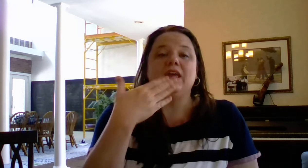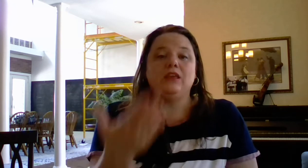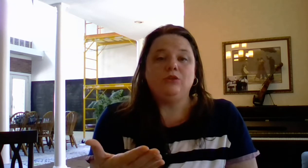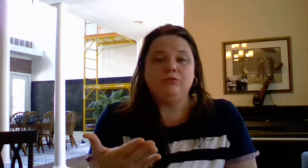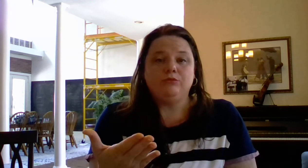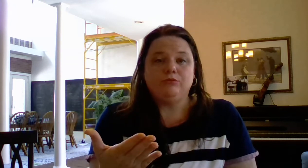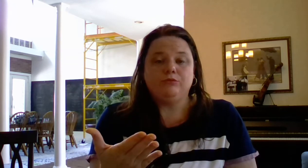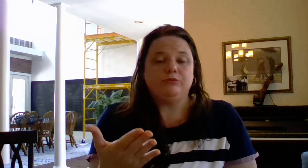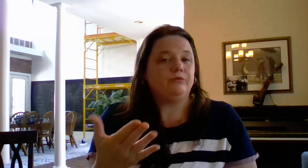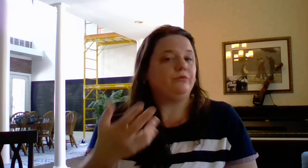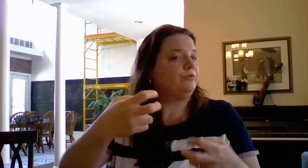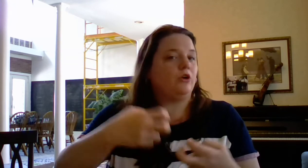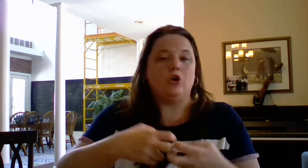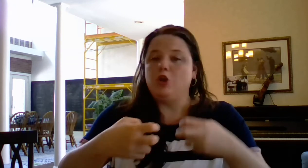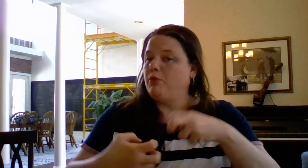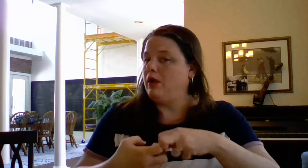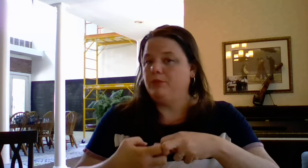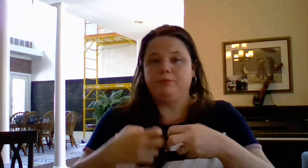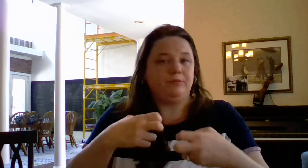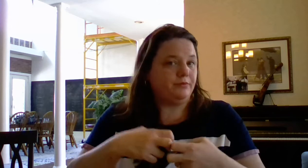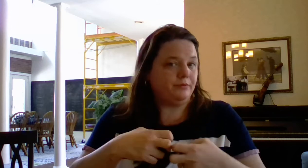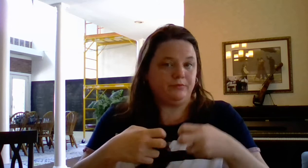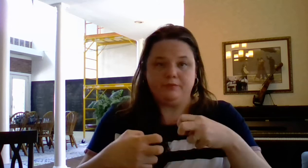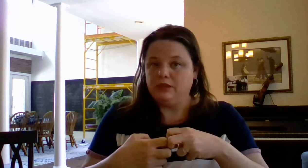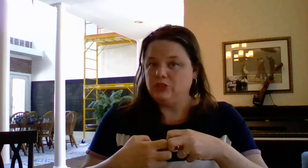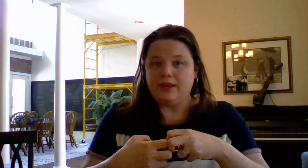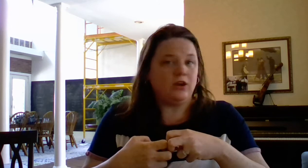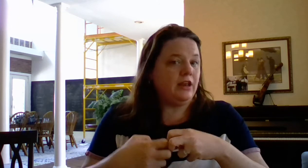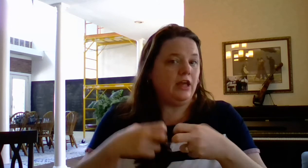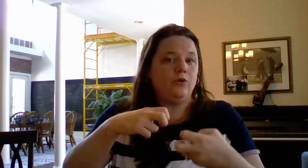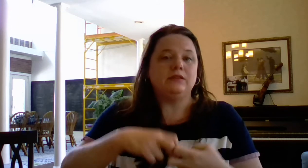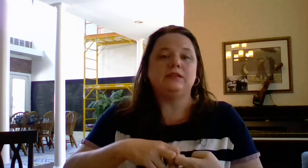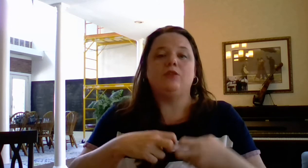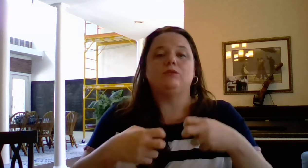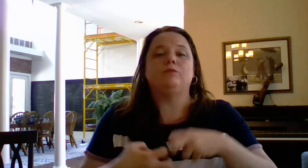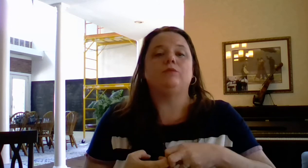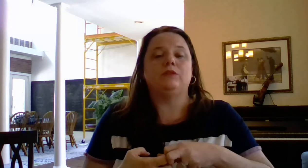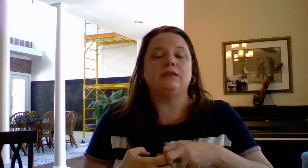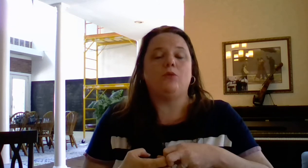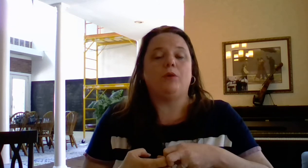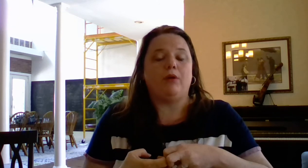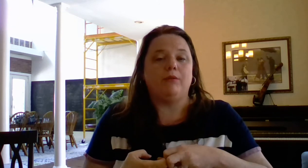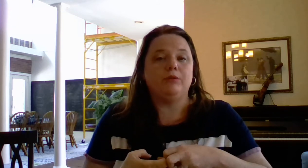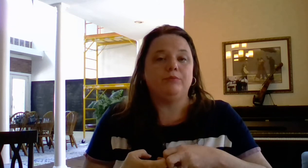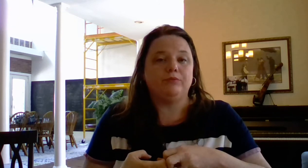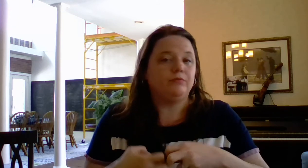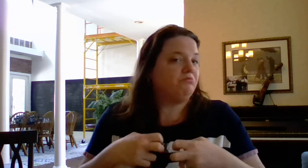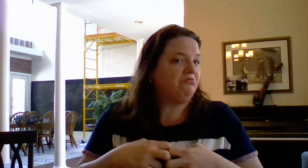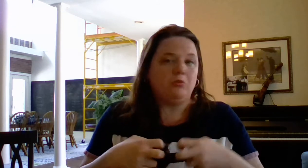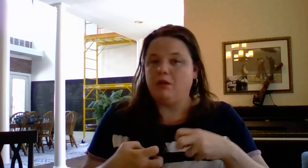Thank you, or no problem. Shake your head no and sign the word problem. No problem.